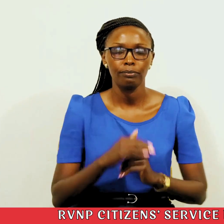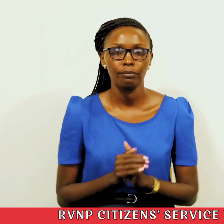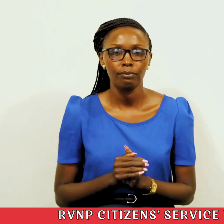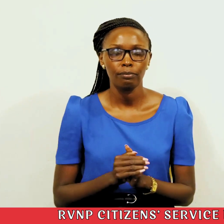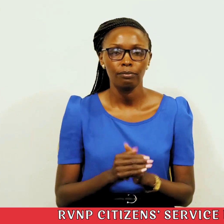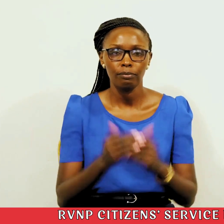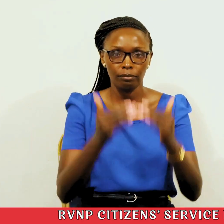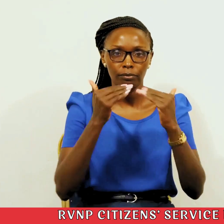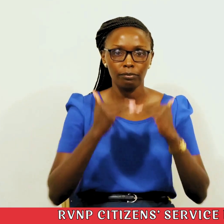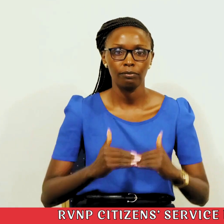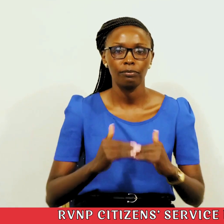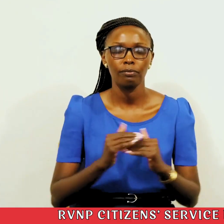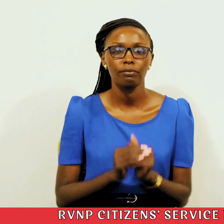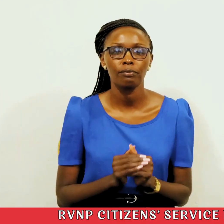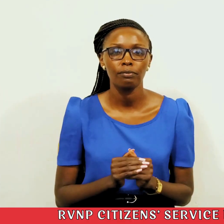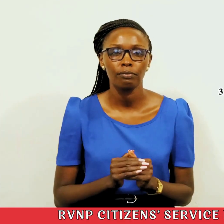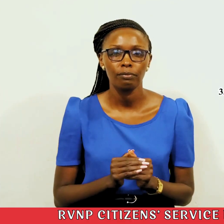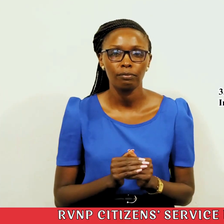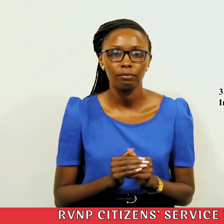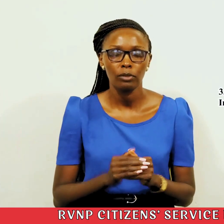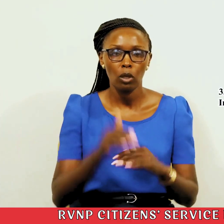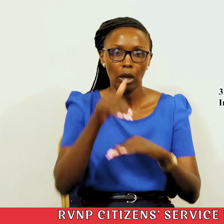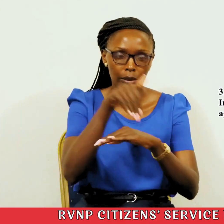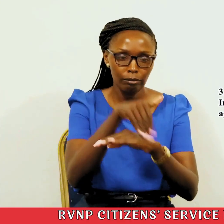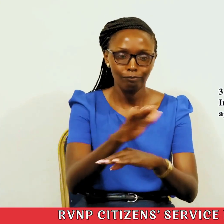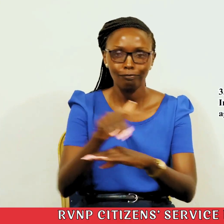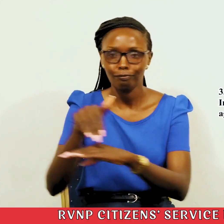Service: dispatch of mail.